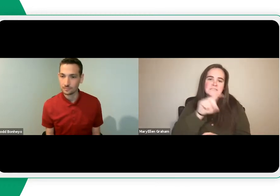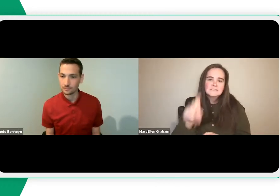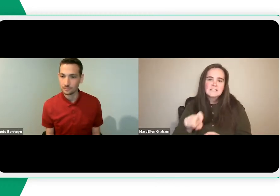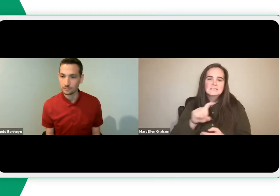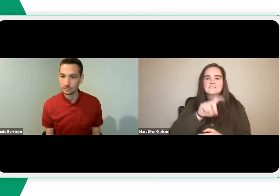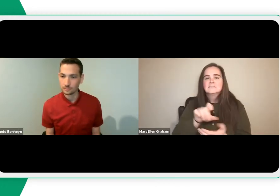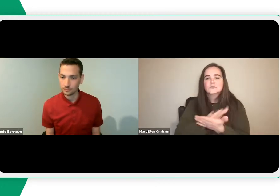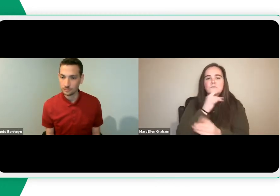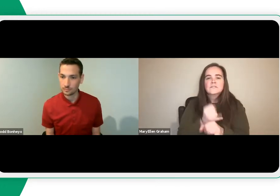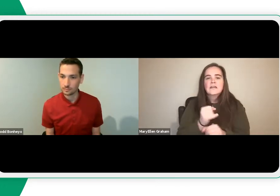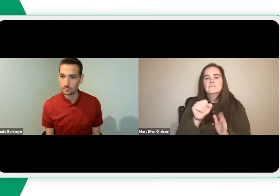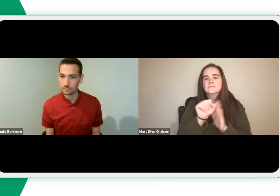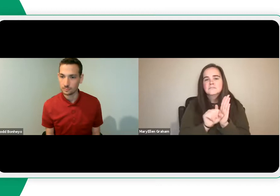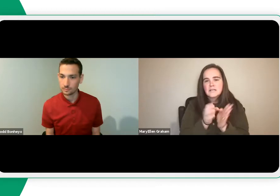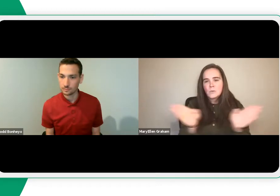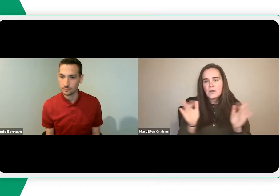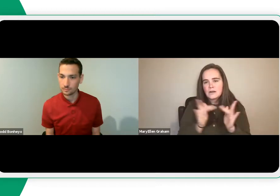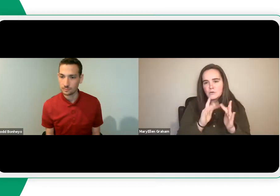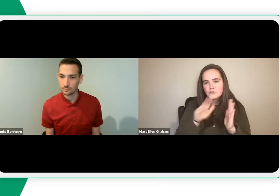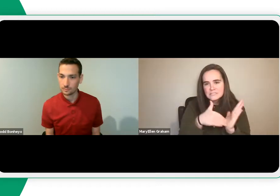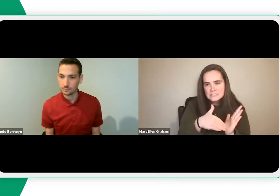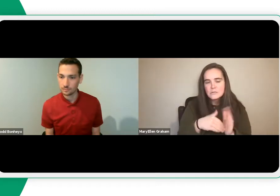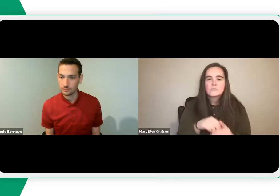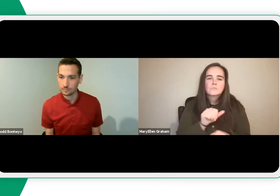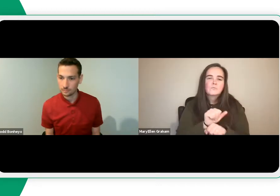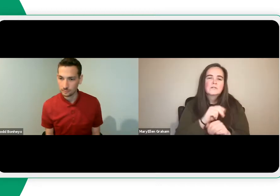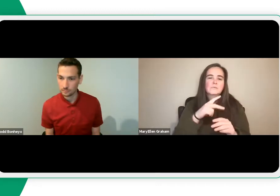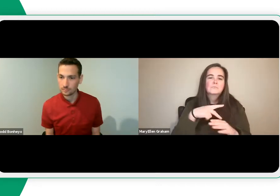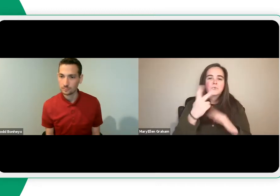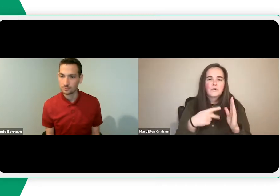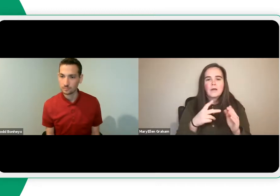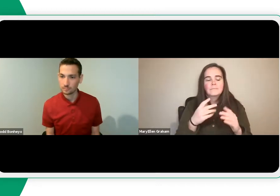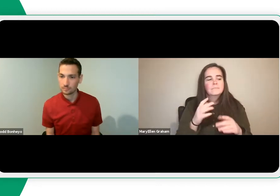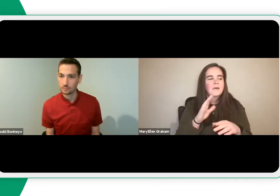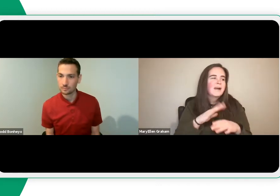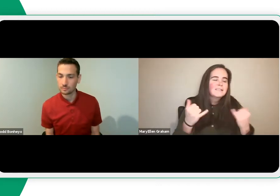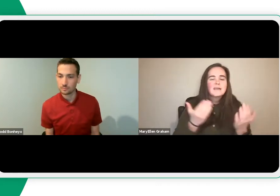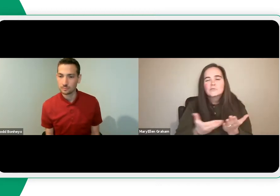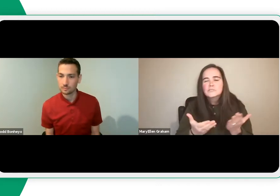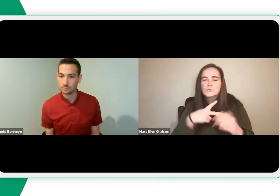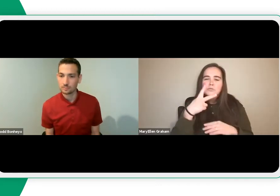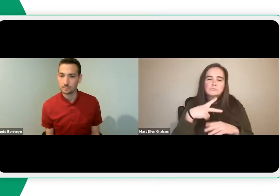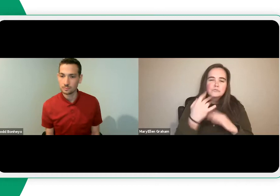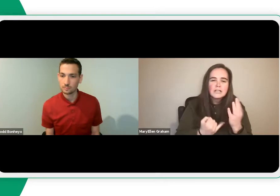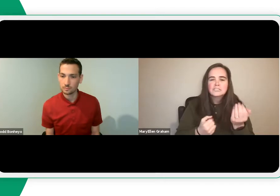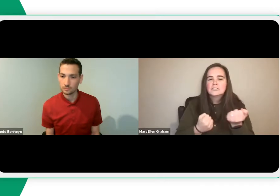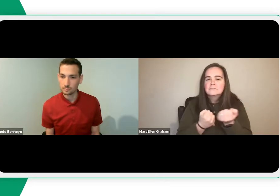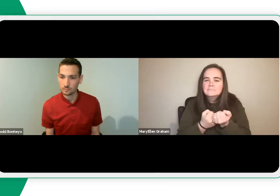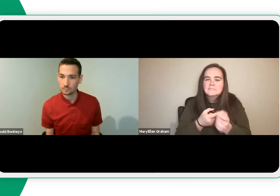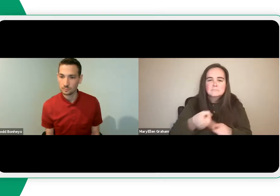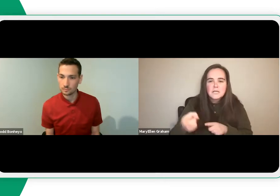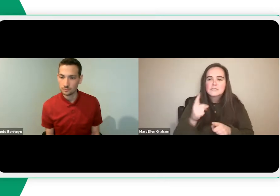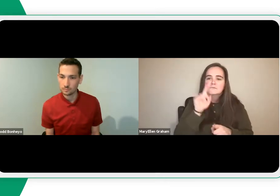Graham, and I work here in Austin, Texas. I'm at the Texas School for the Deaf. I'm an online resources project